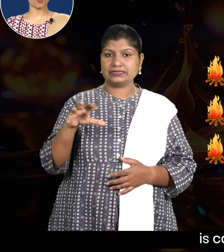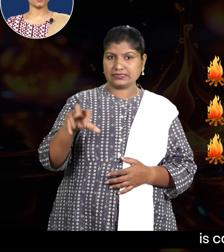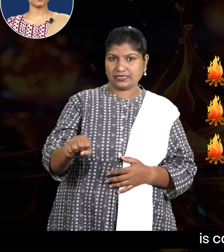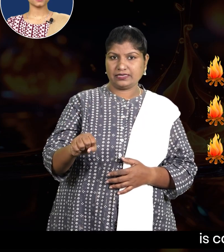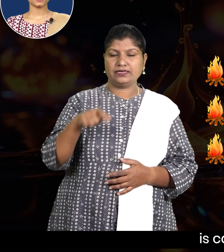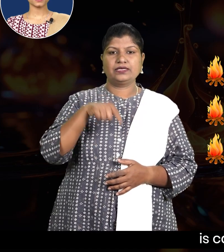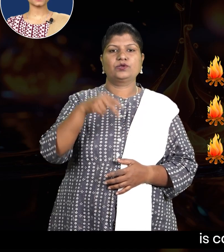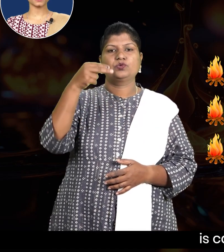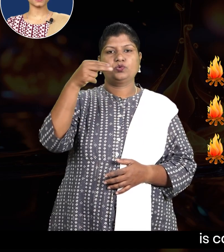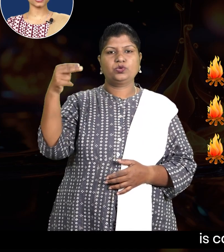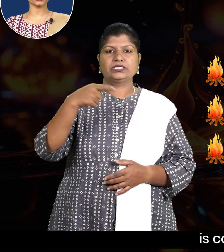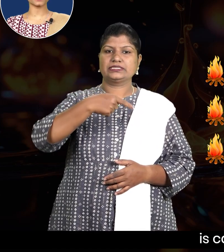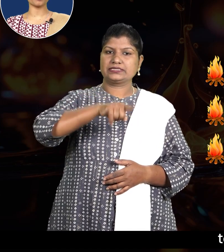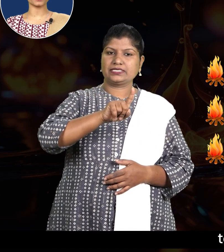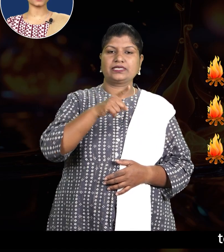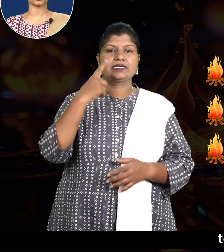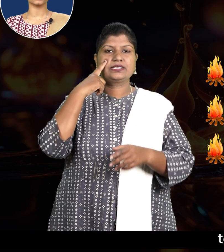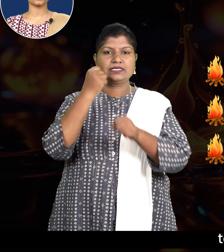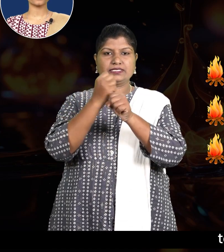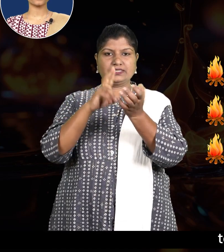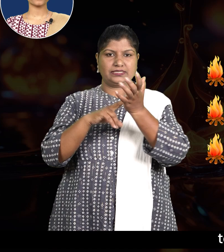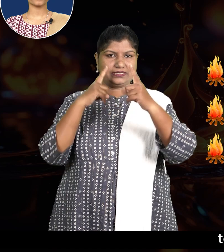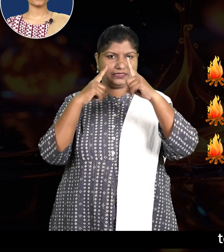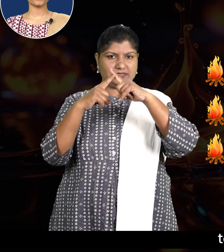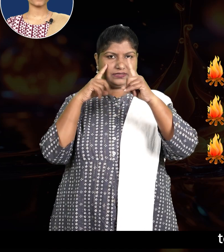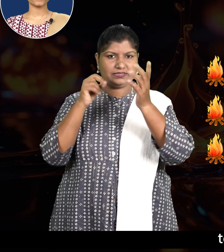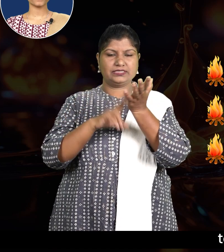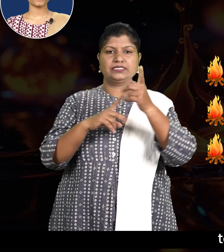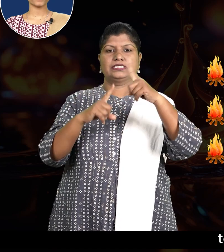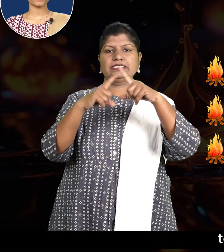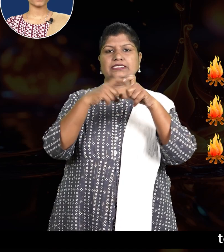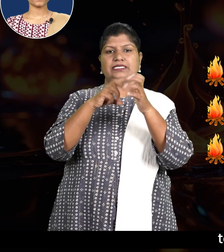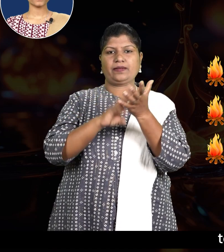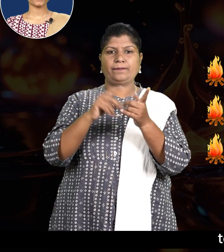is called its ignition temperature.